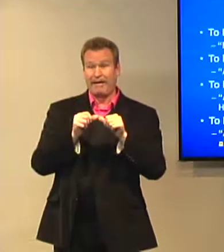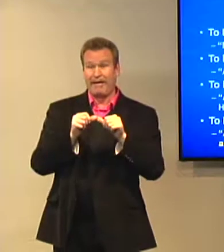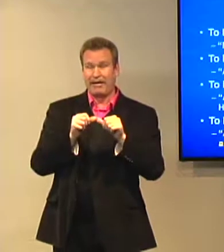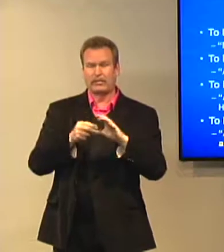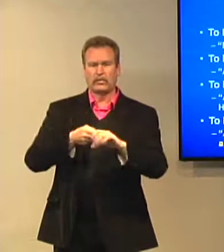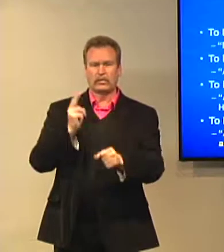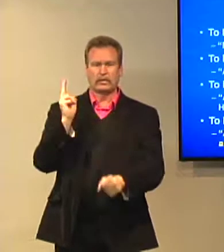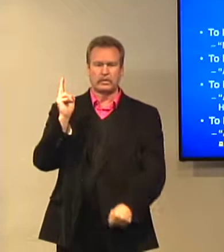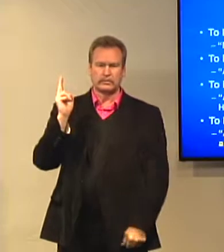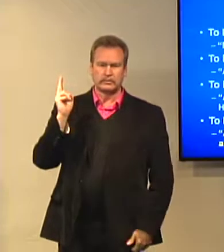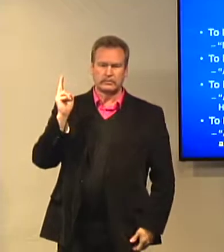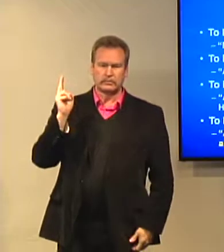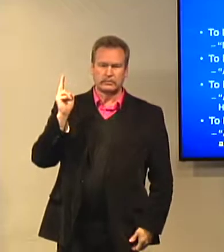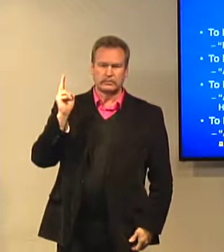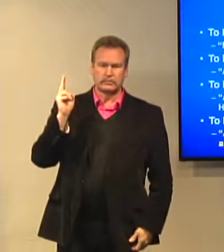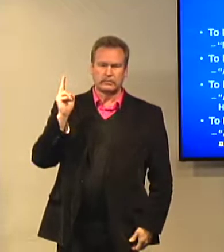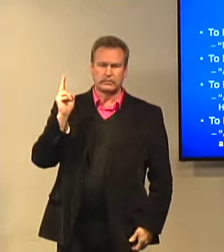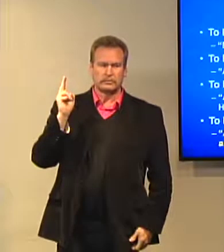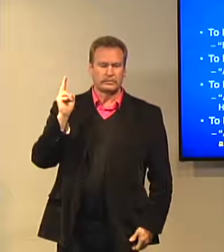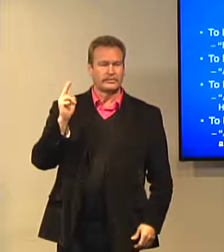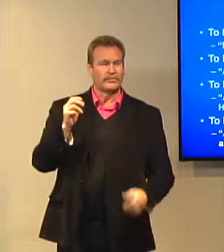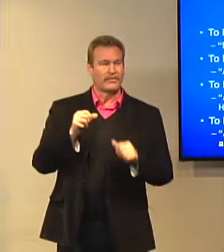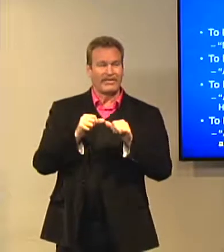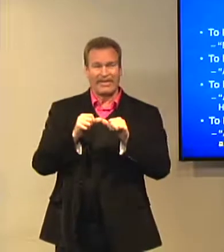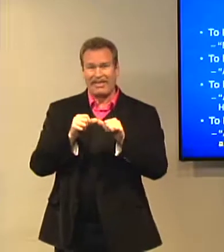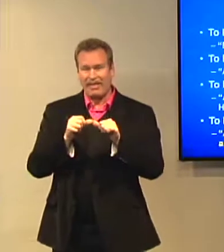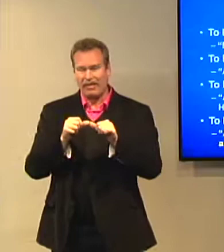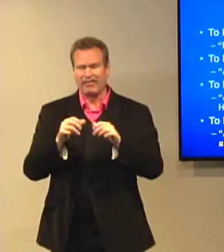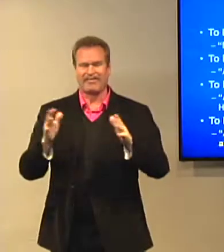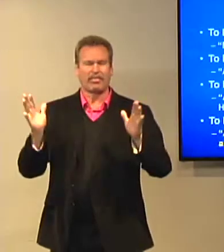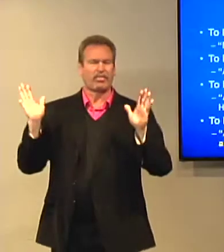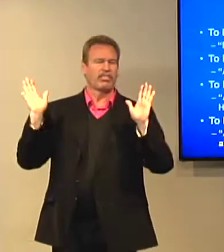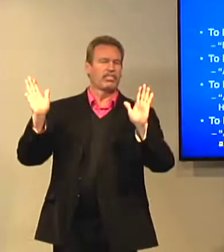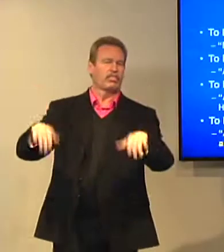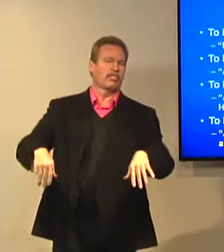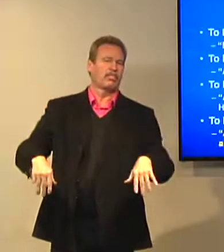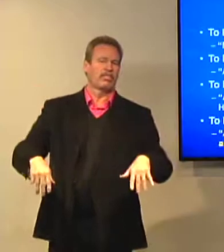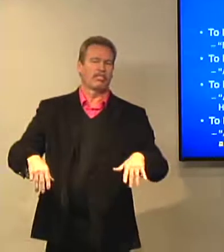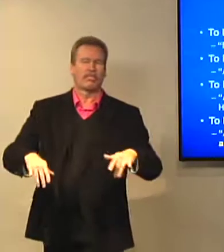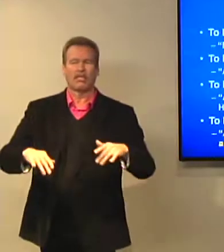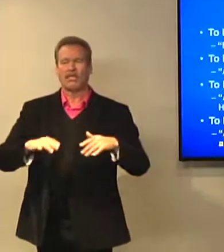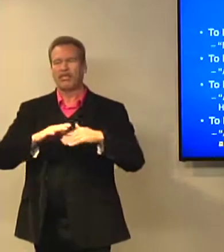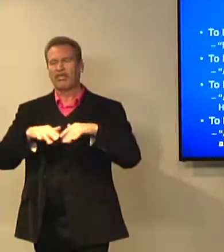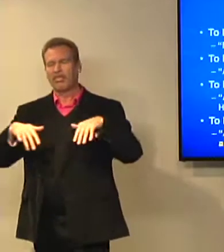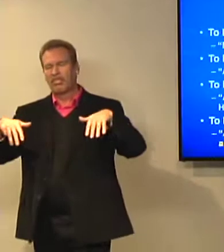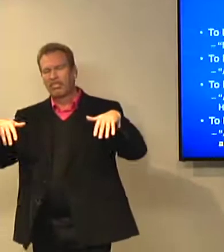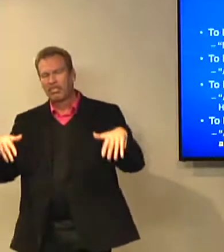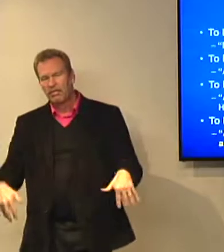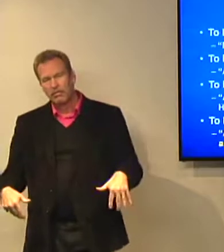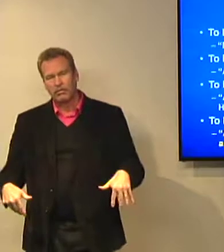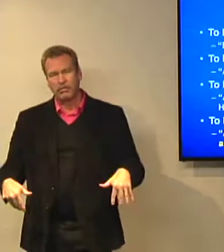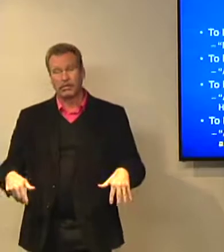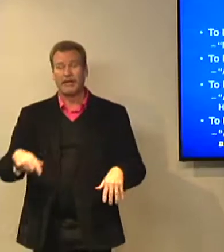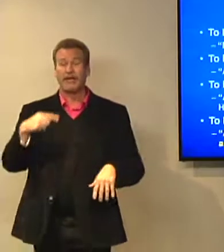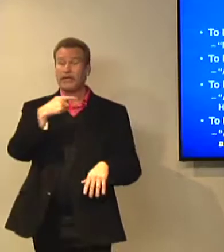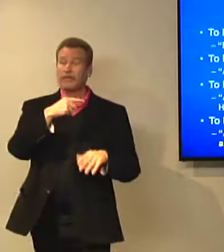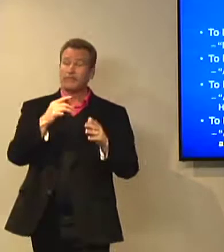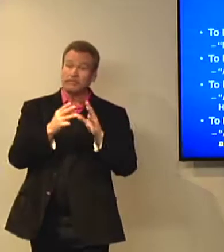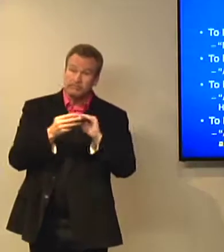And many, many Christians are quitting that fight. They start following and they give up. They're like, I don't want